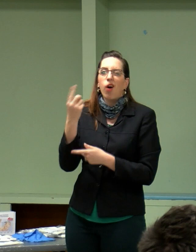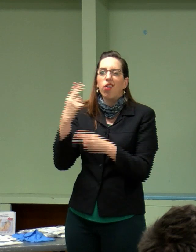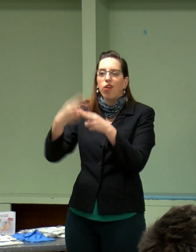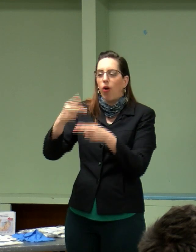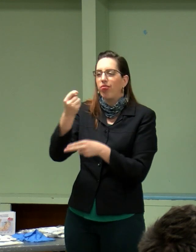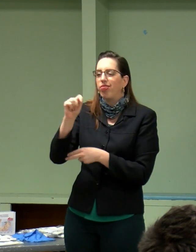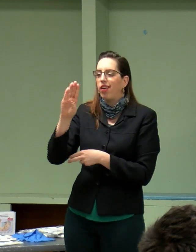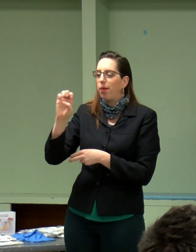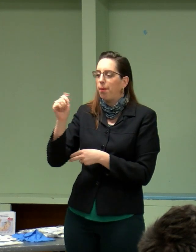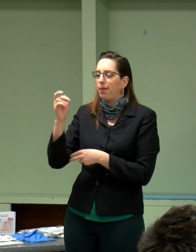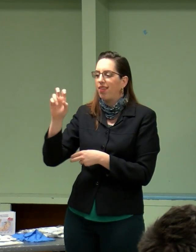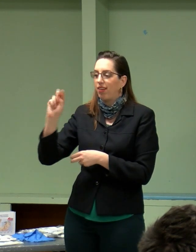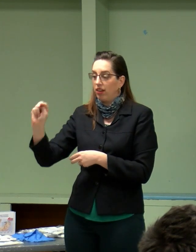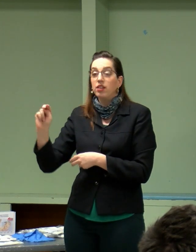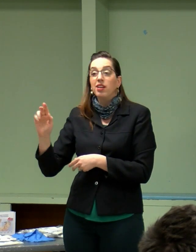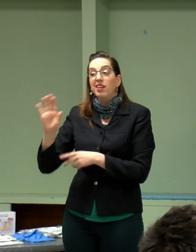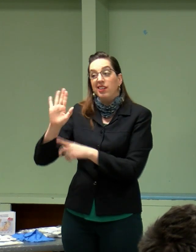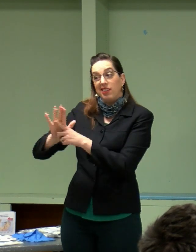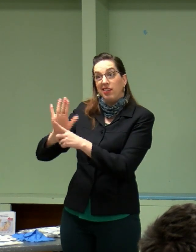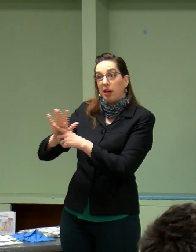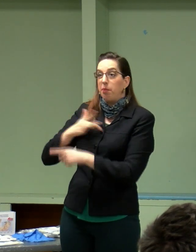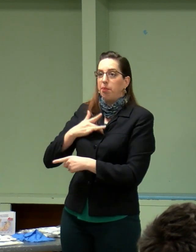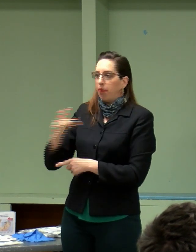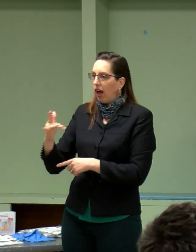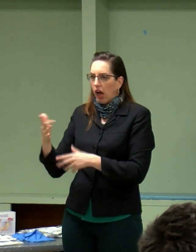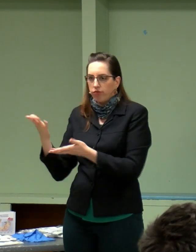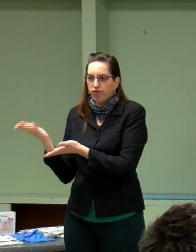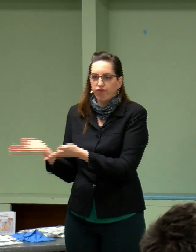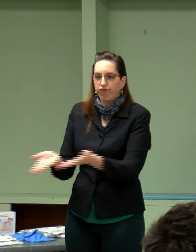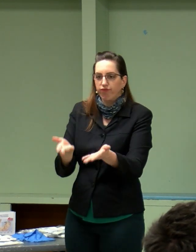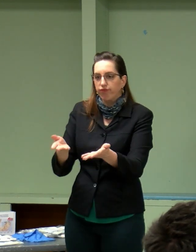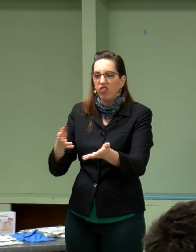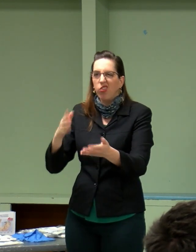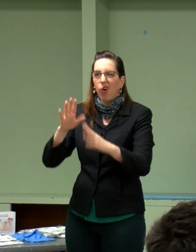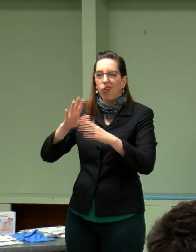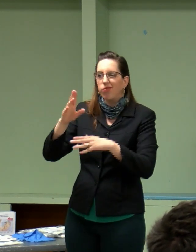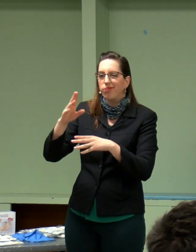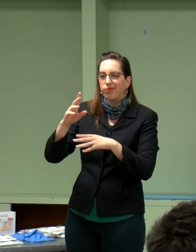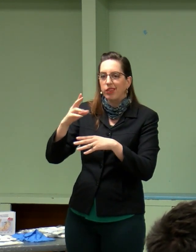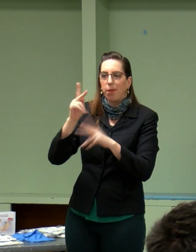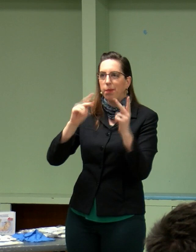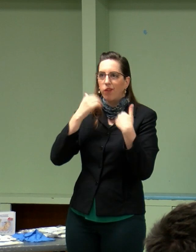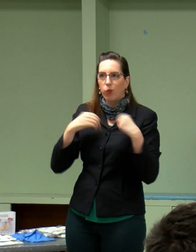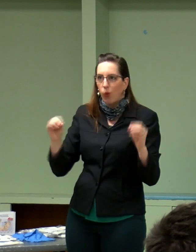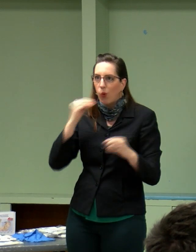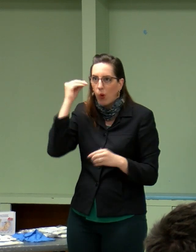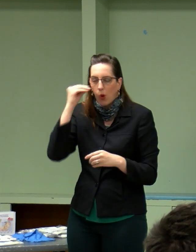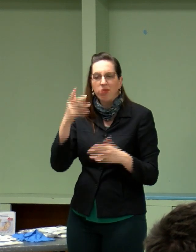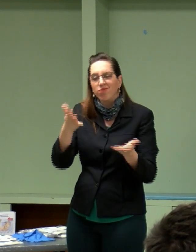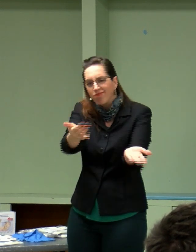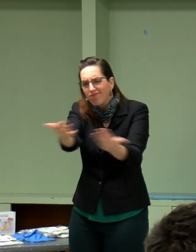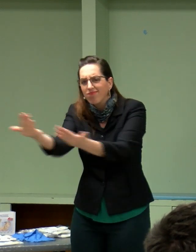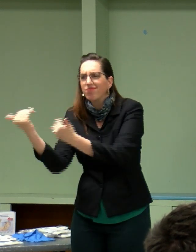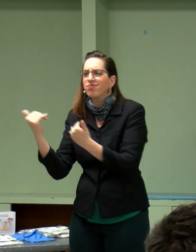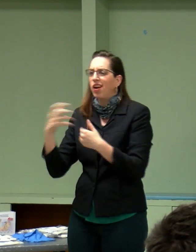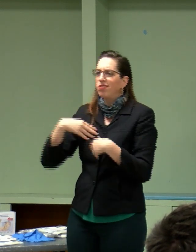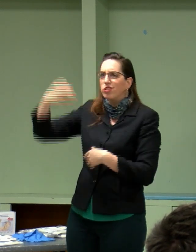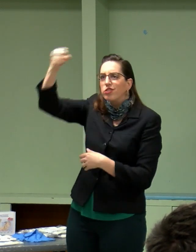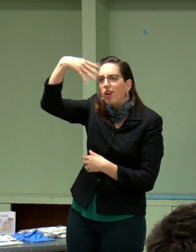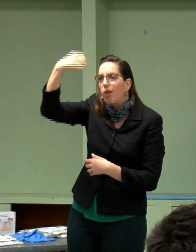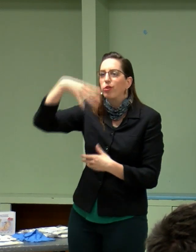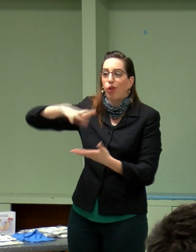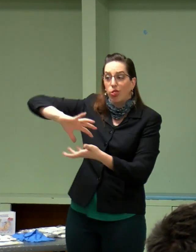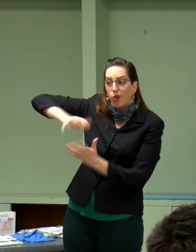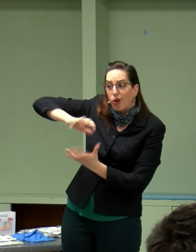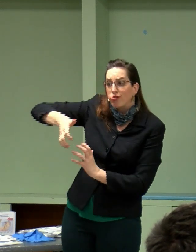Normally, the Beacon is the front door into our homeless housing system, providing showers, laundry services, and meals